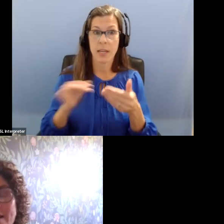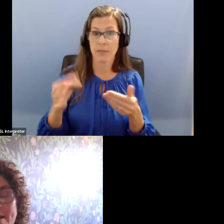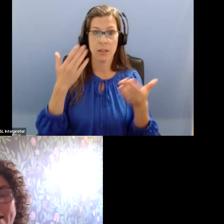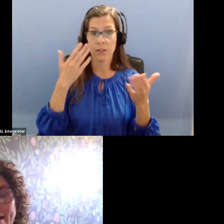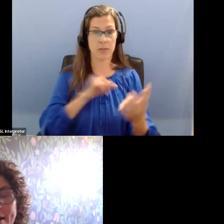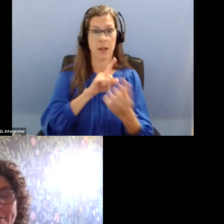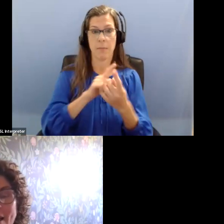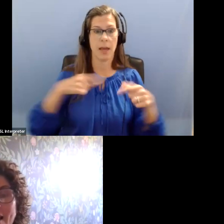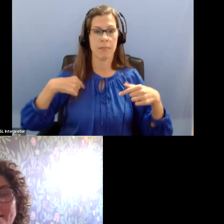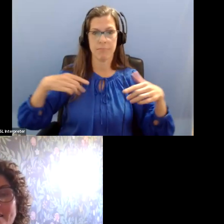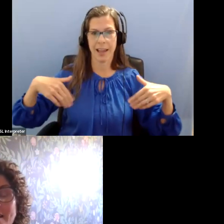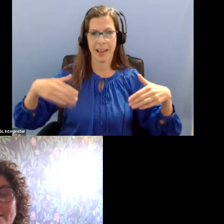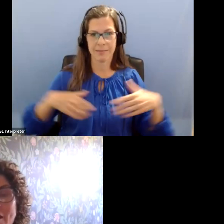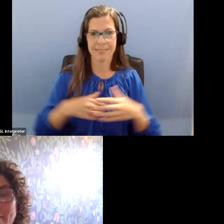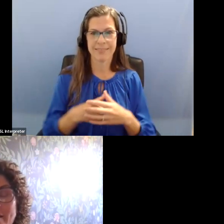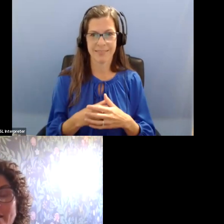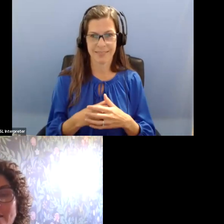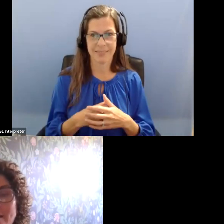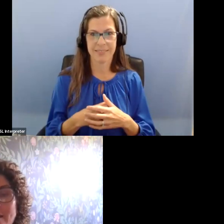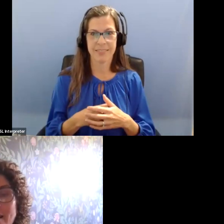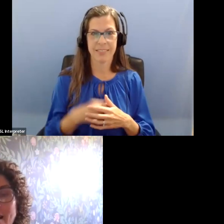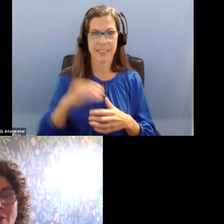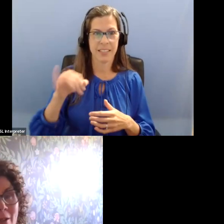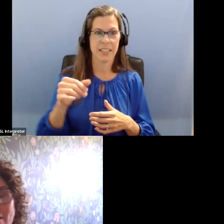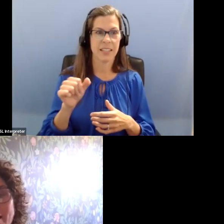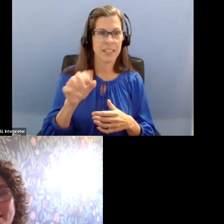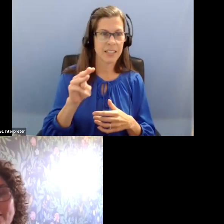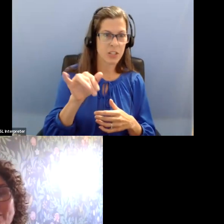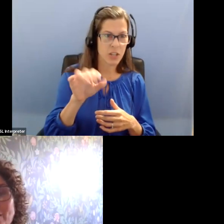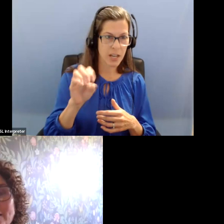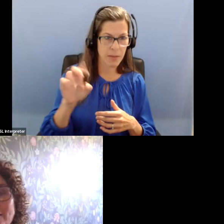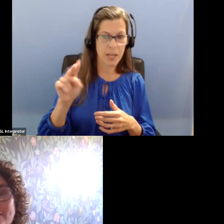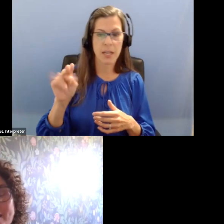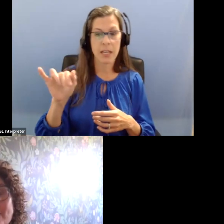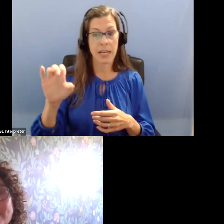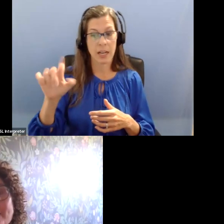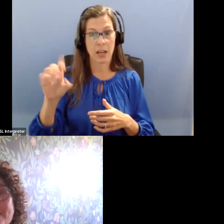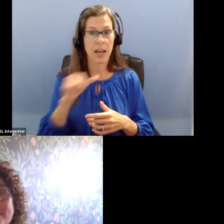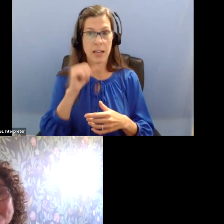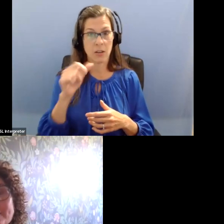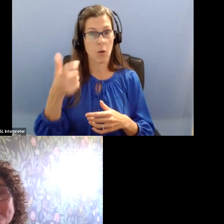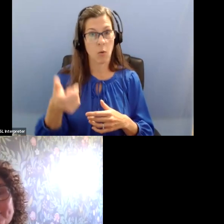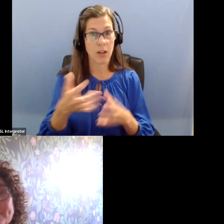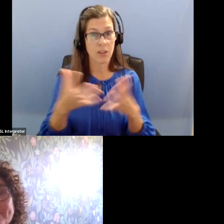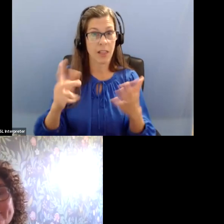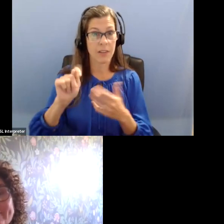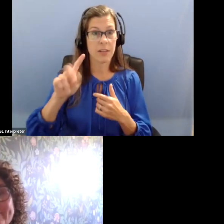know me. And Jamie and Nicola, I don't watch a lot of TV, but I loved Severance.